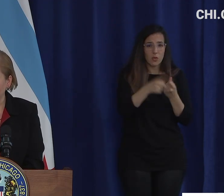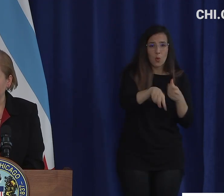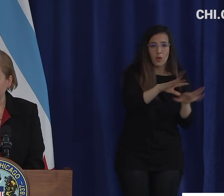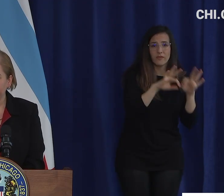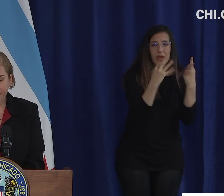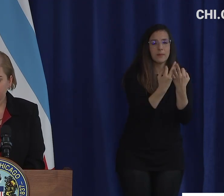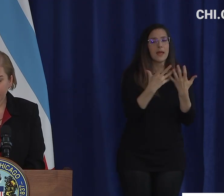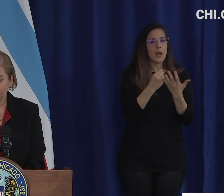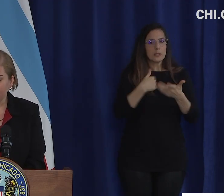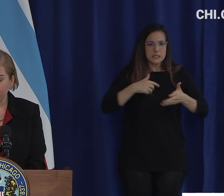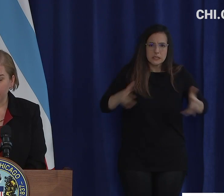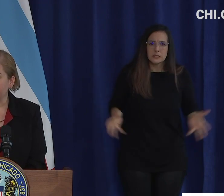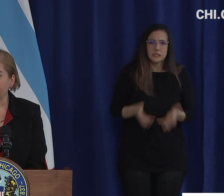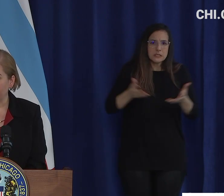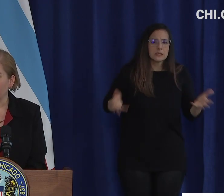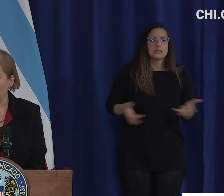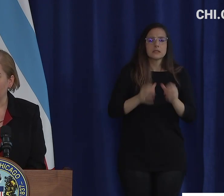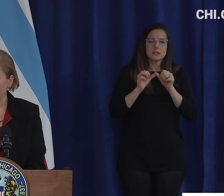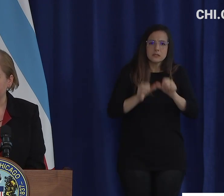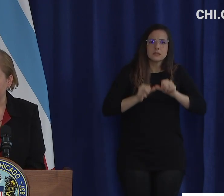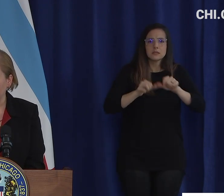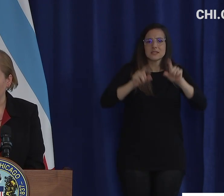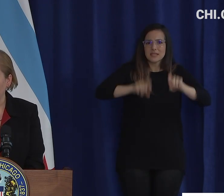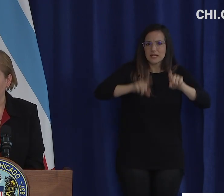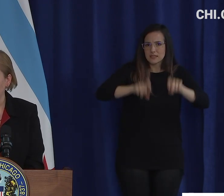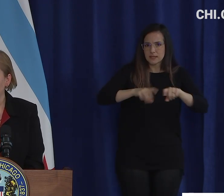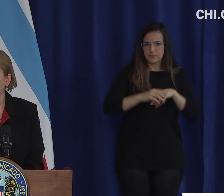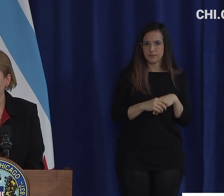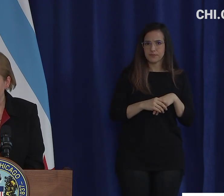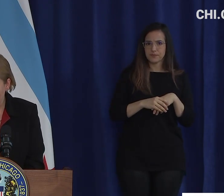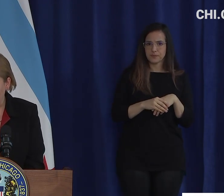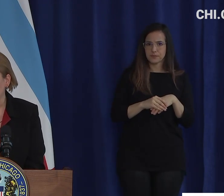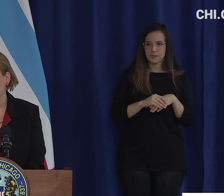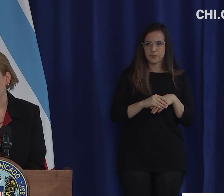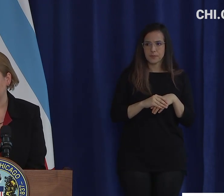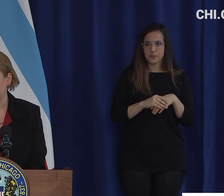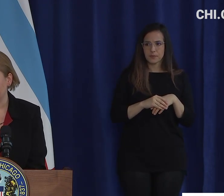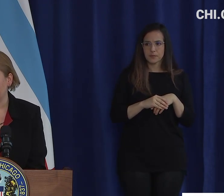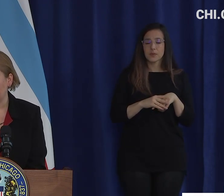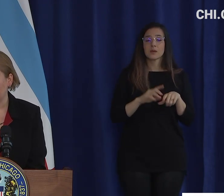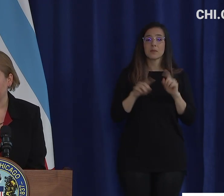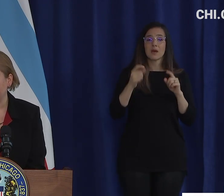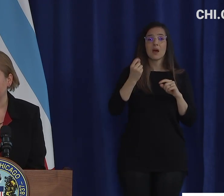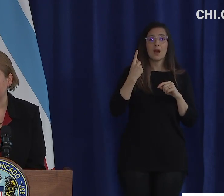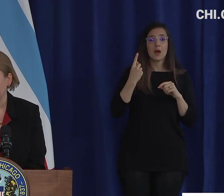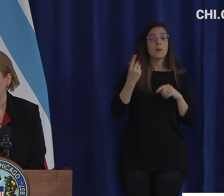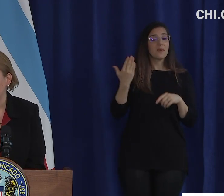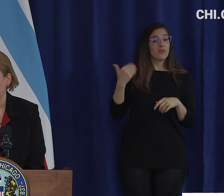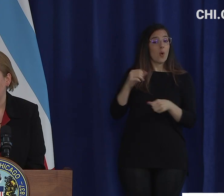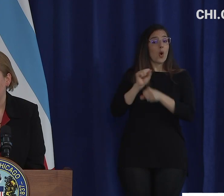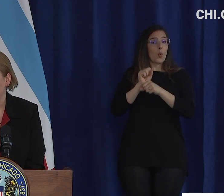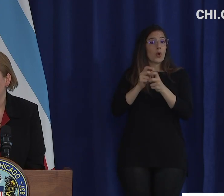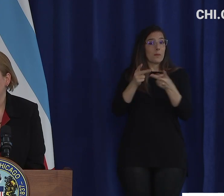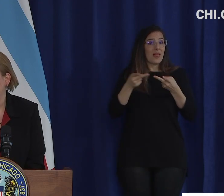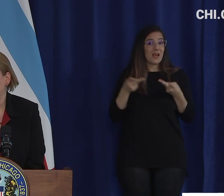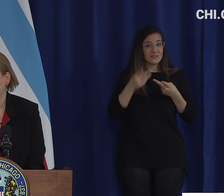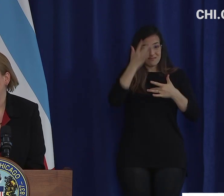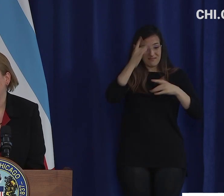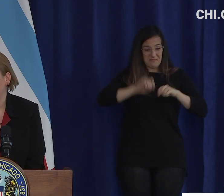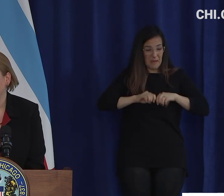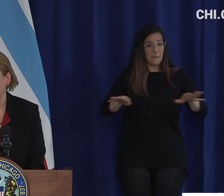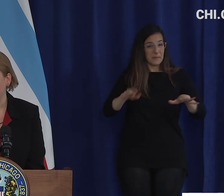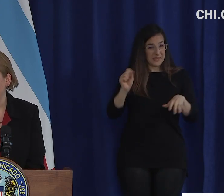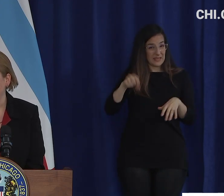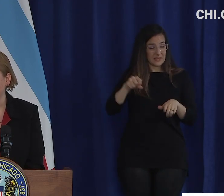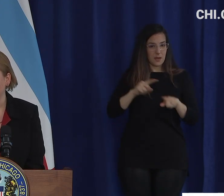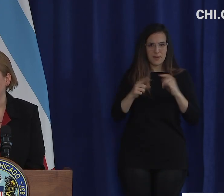push testing. But different from what we were seeing earlier, this is not primarily driven by workplaces. It's driven by settings where people